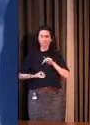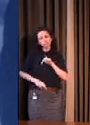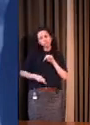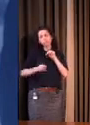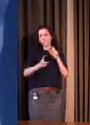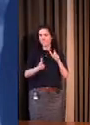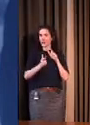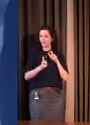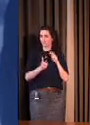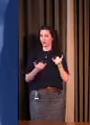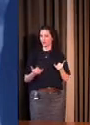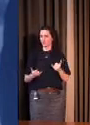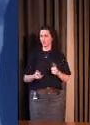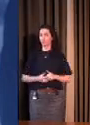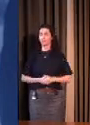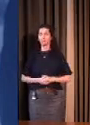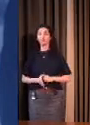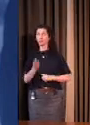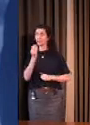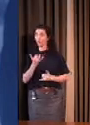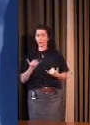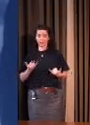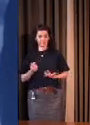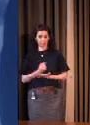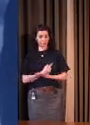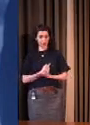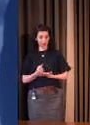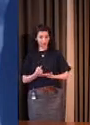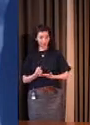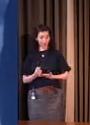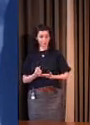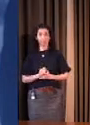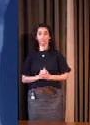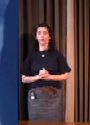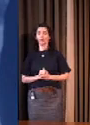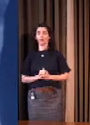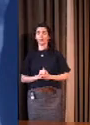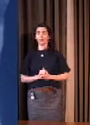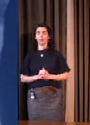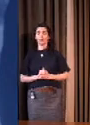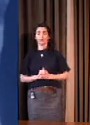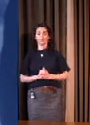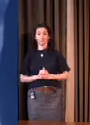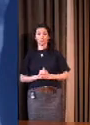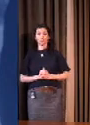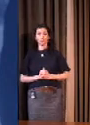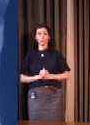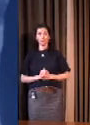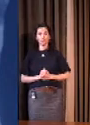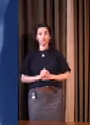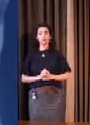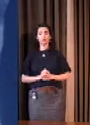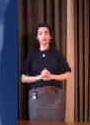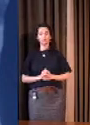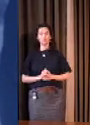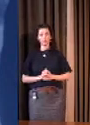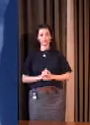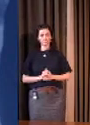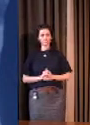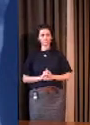pace. We, this week, are at a rate of over